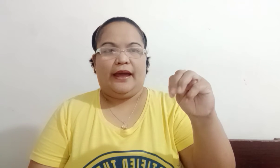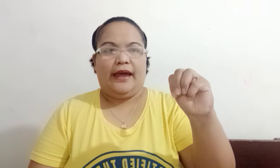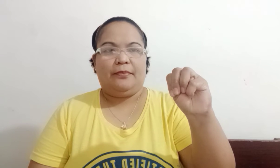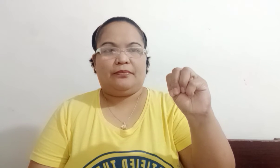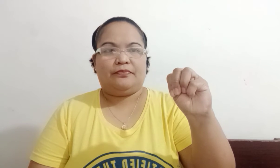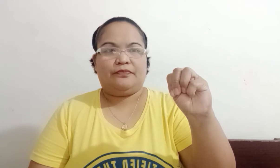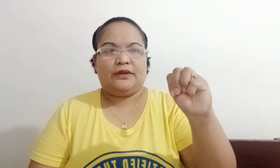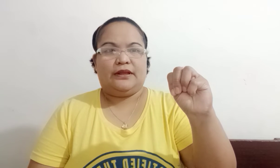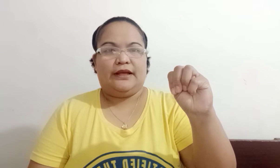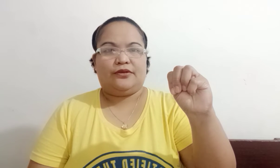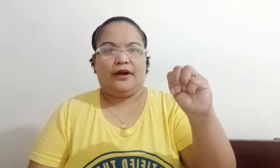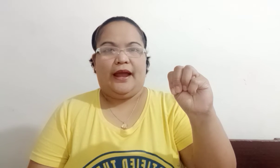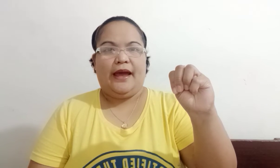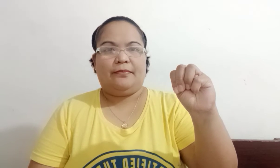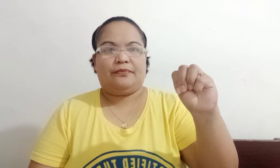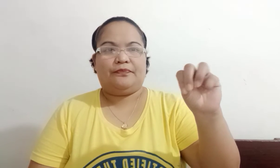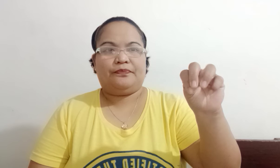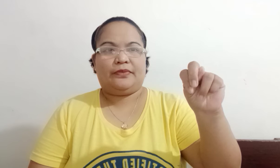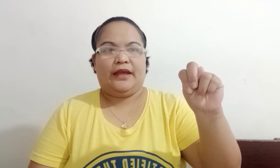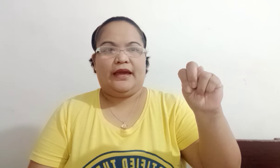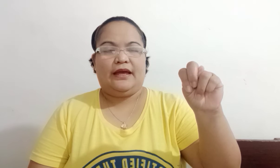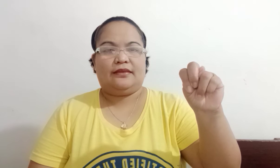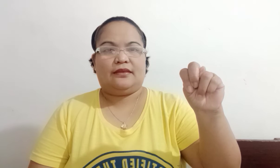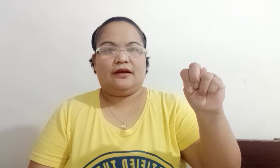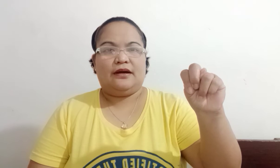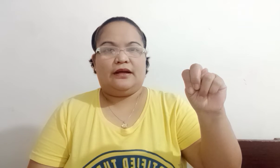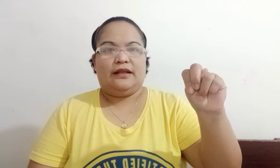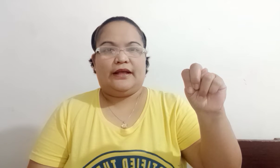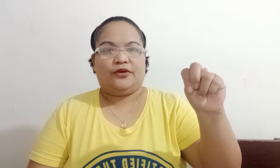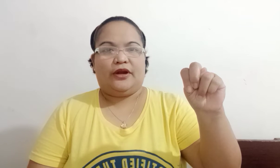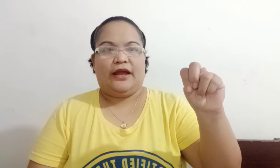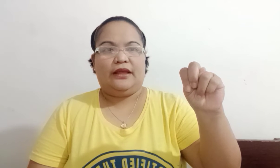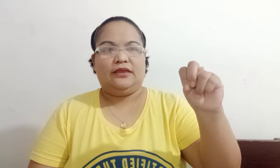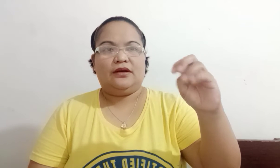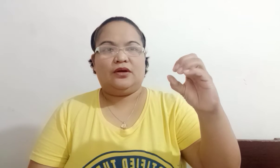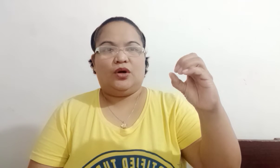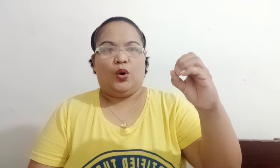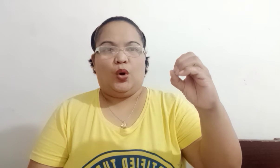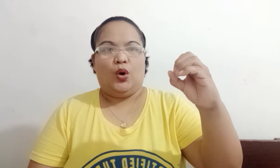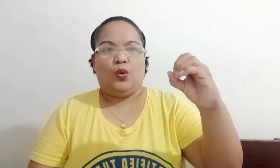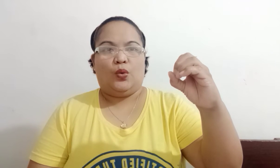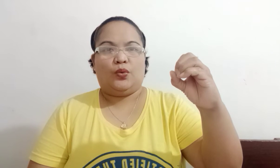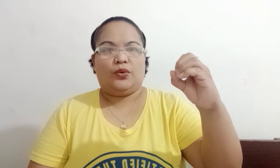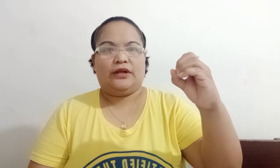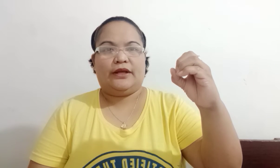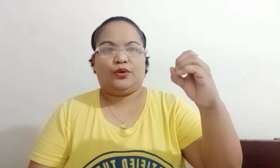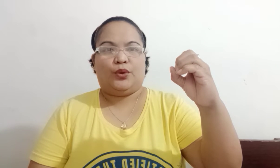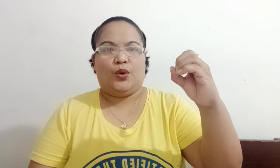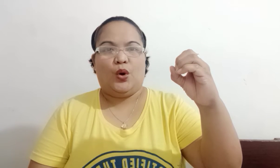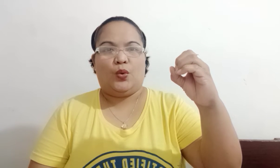M, letter M, N, letter N, O, letter O,